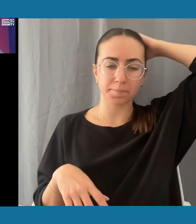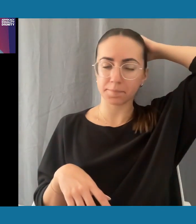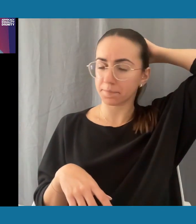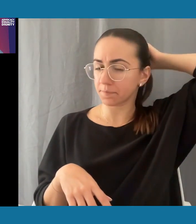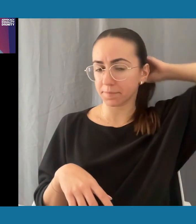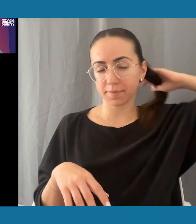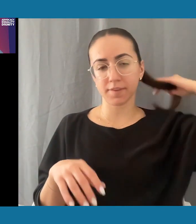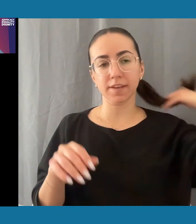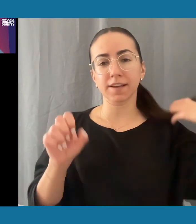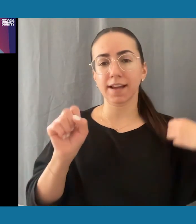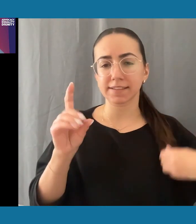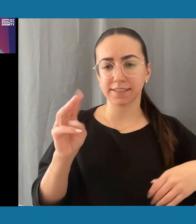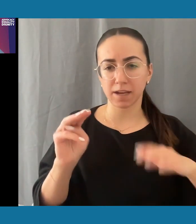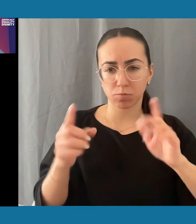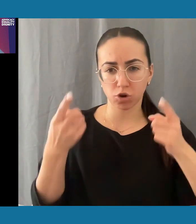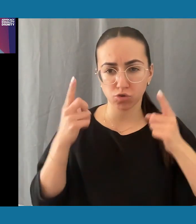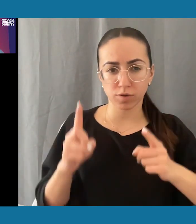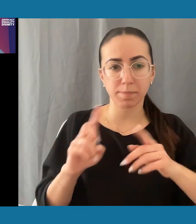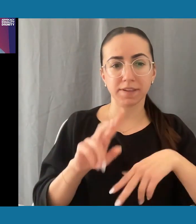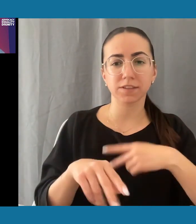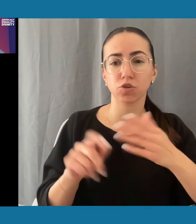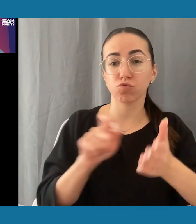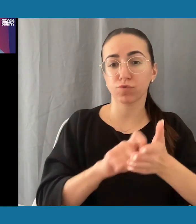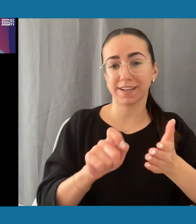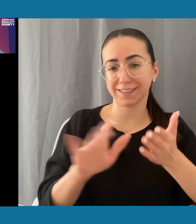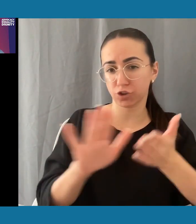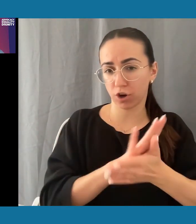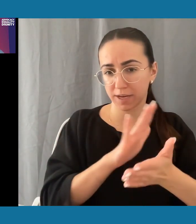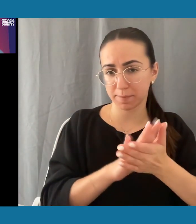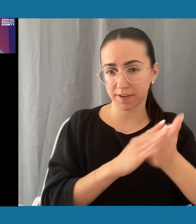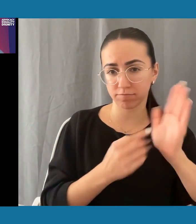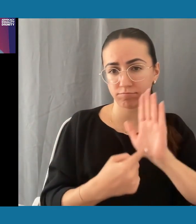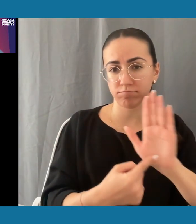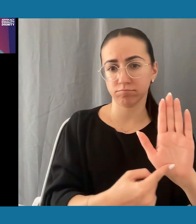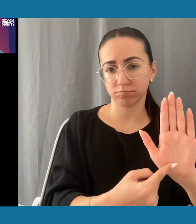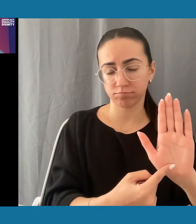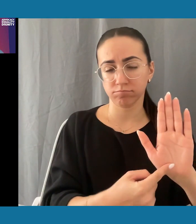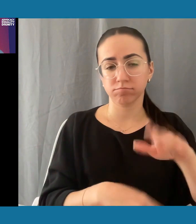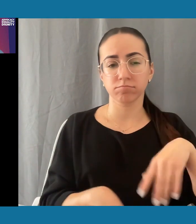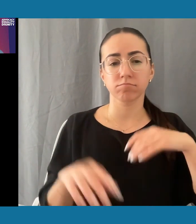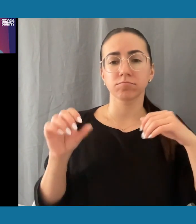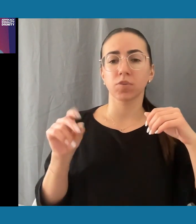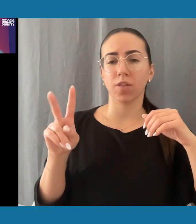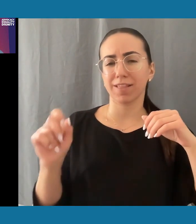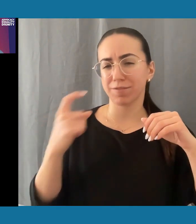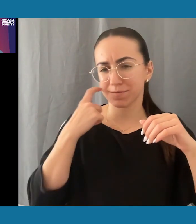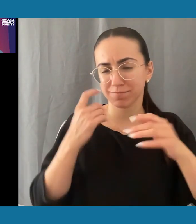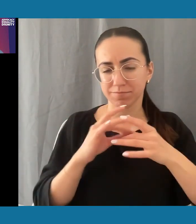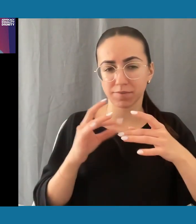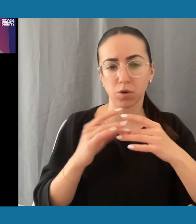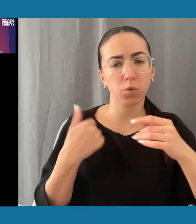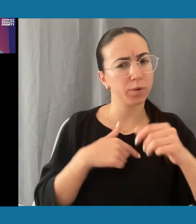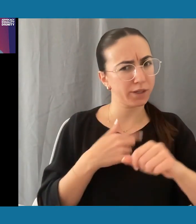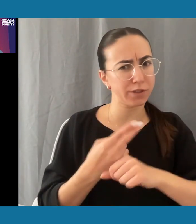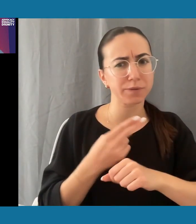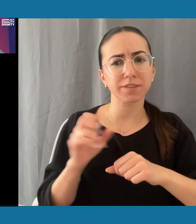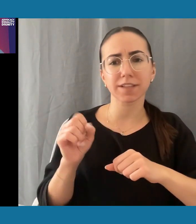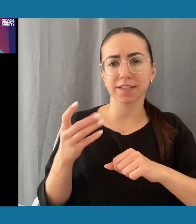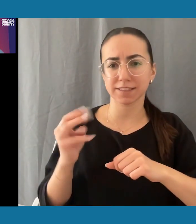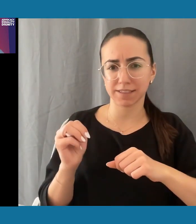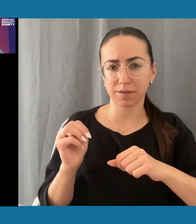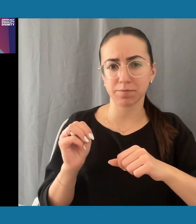written document, and like Olivia said, we use STM all the time when we're making our own day-to-day